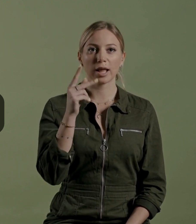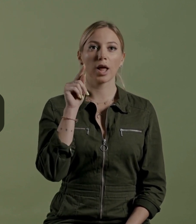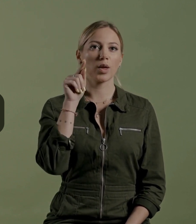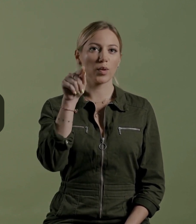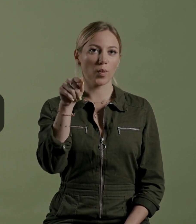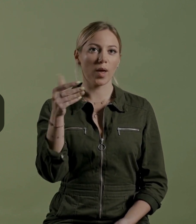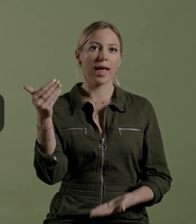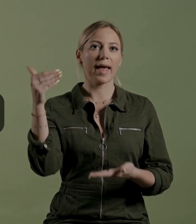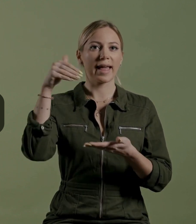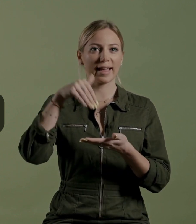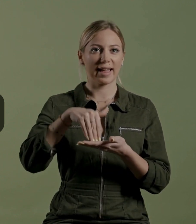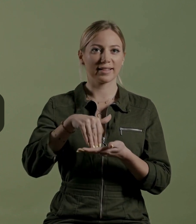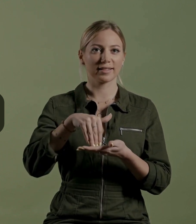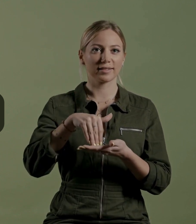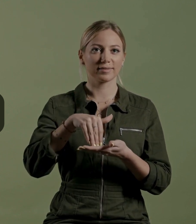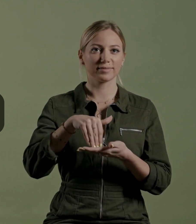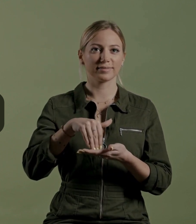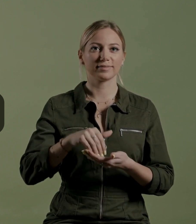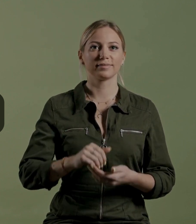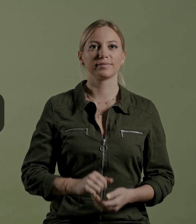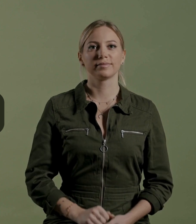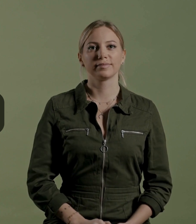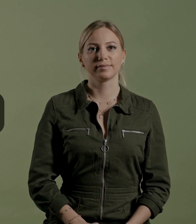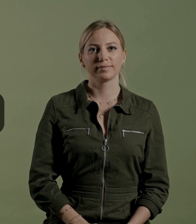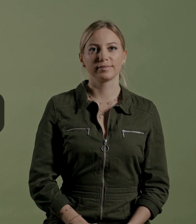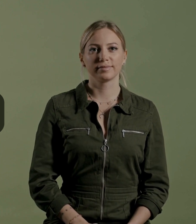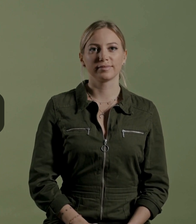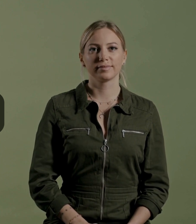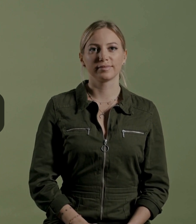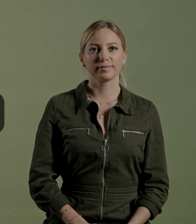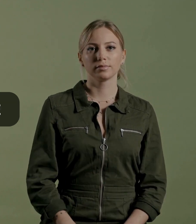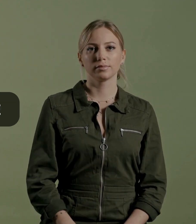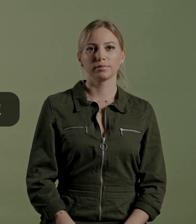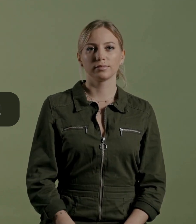Let me guide you to revive the light.